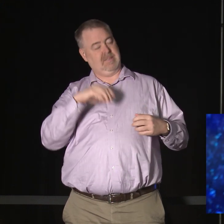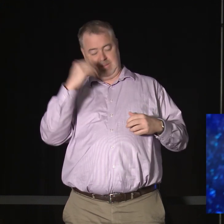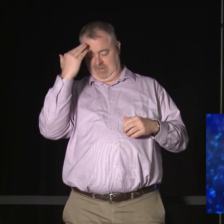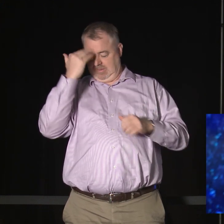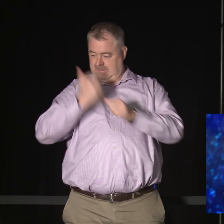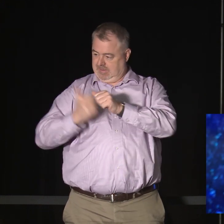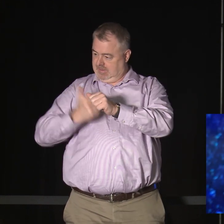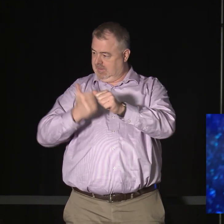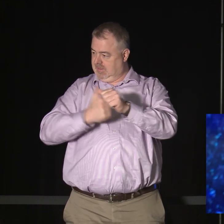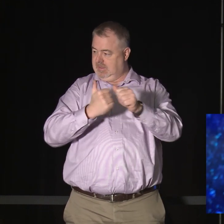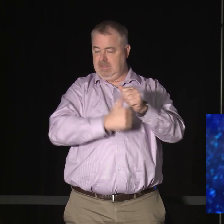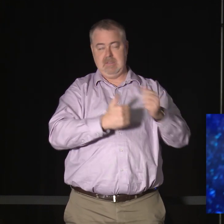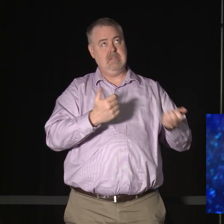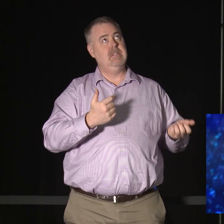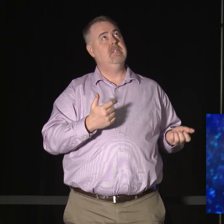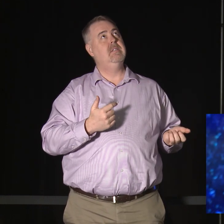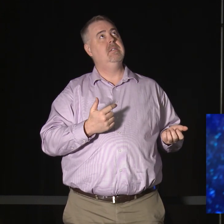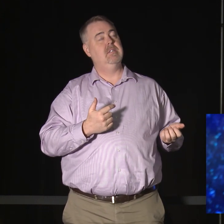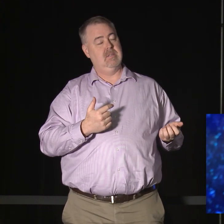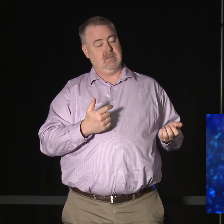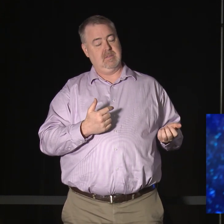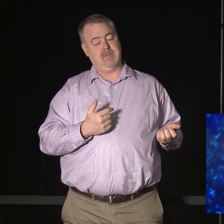this place tonight.